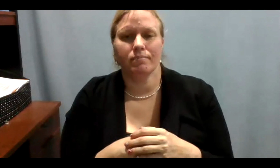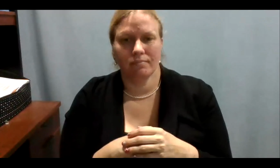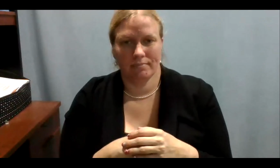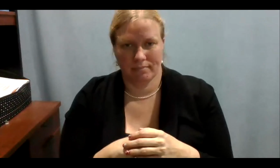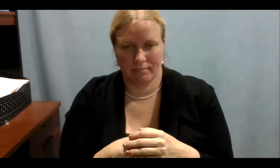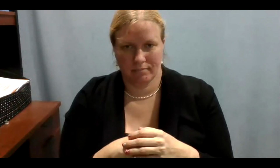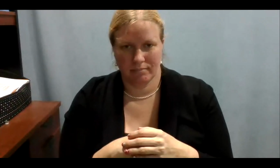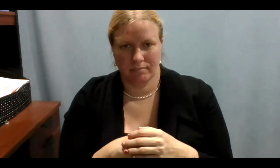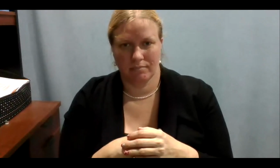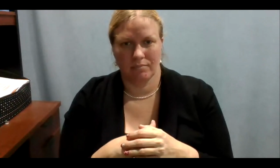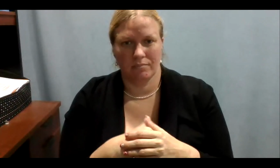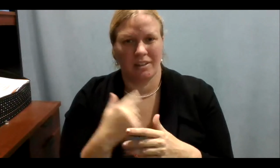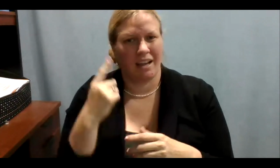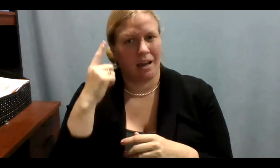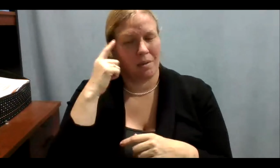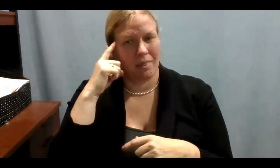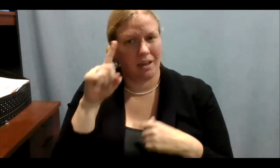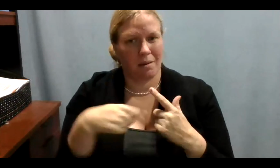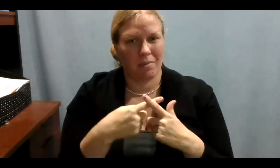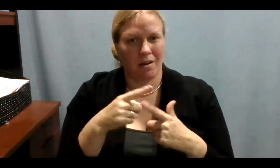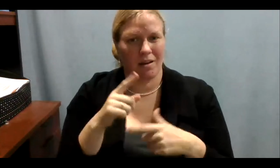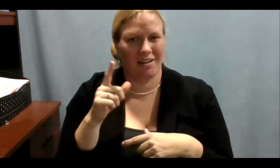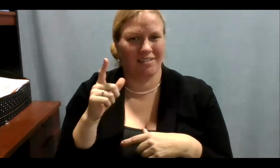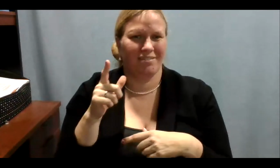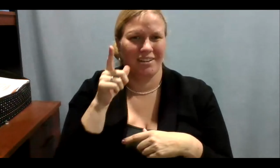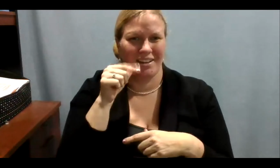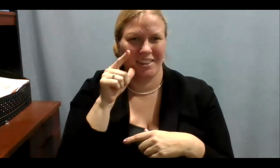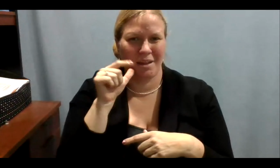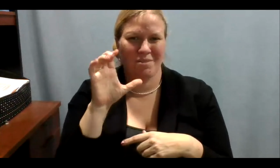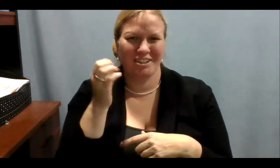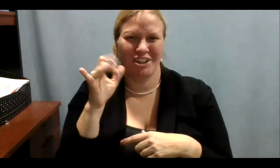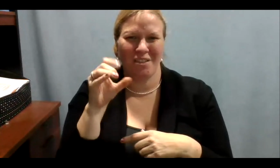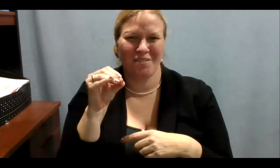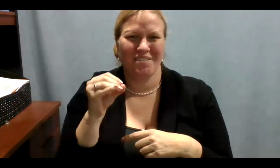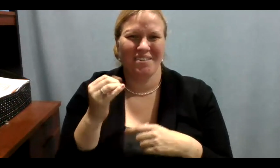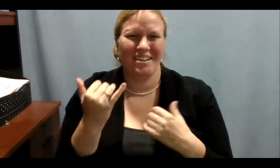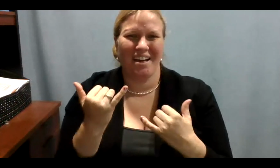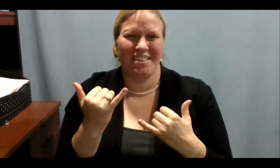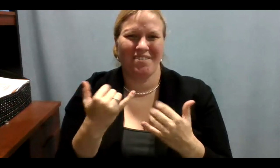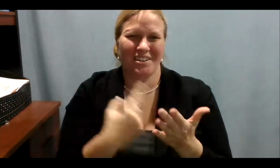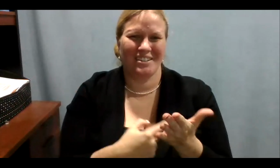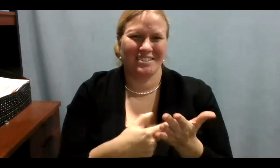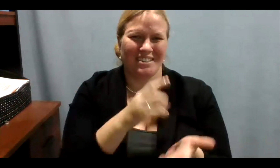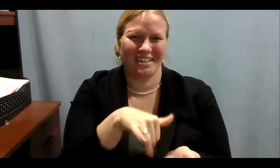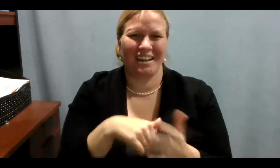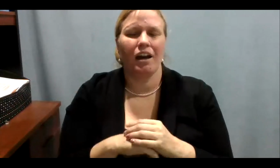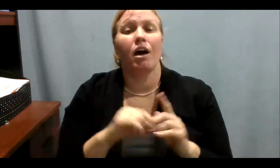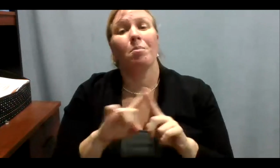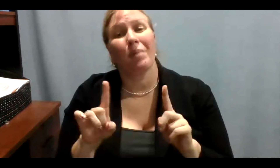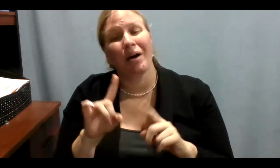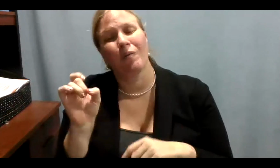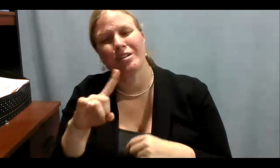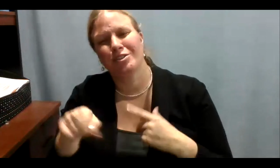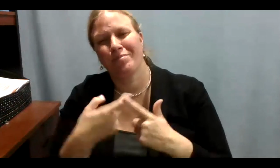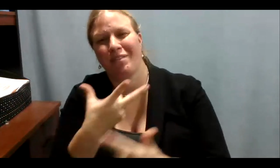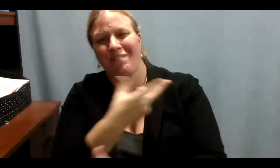actually, I've been thinking about limoncello after the, uh, discussion earlier, but, uh, uh, a couple from a Ritz around the vaccine. Um,